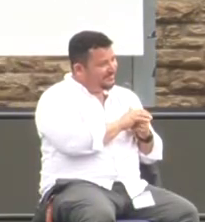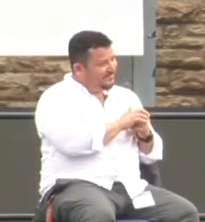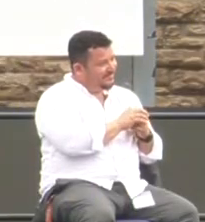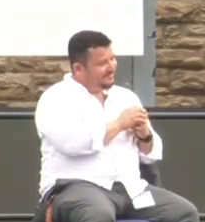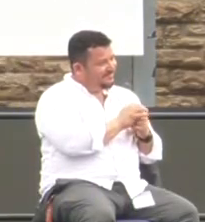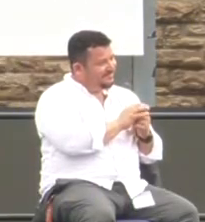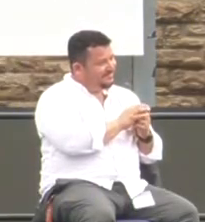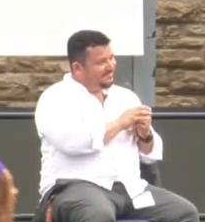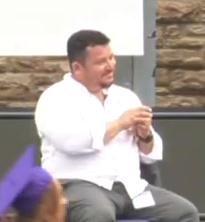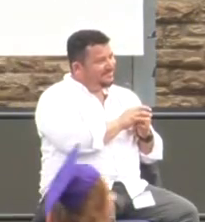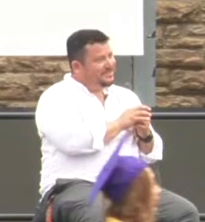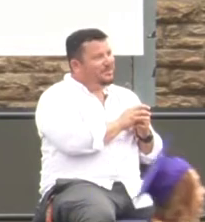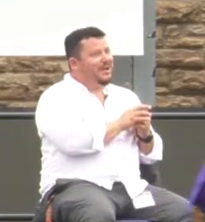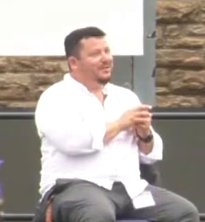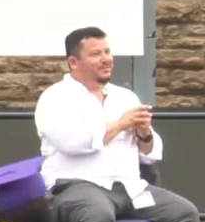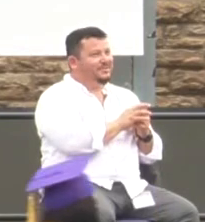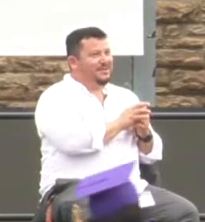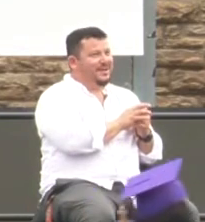Jacob Link.